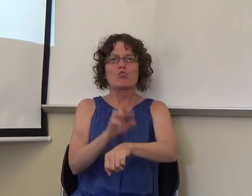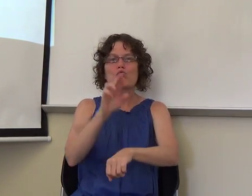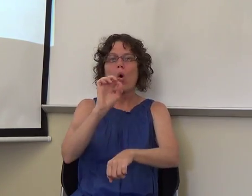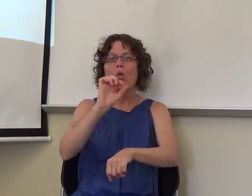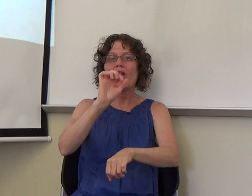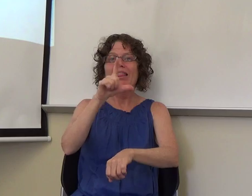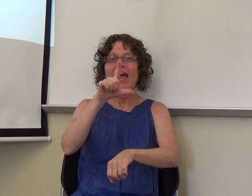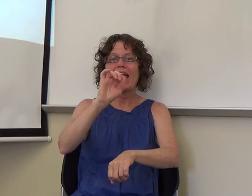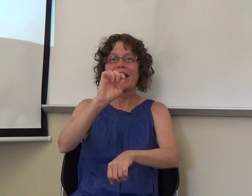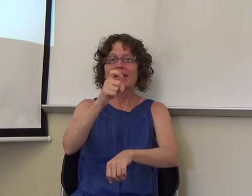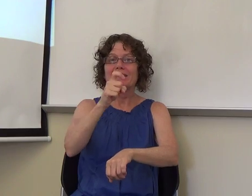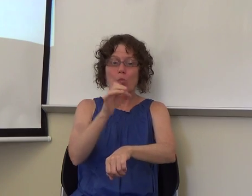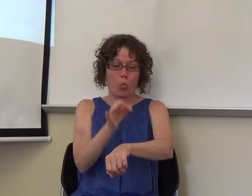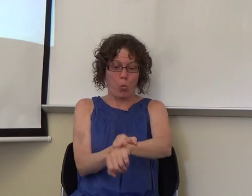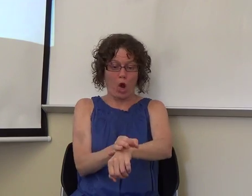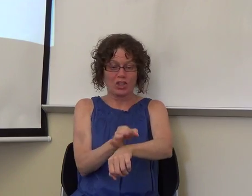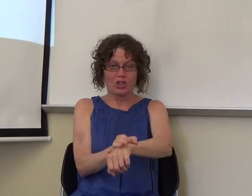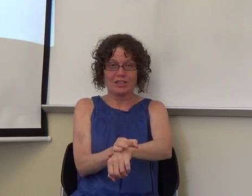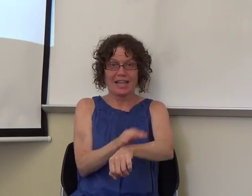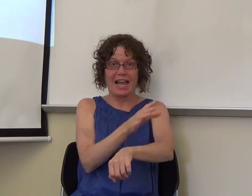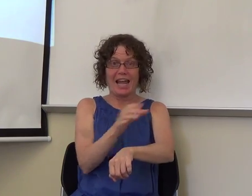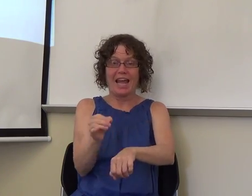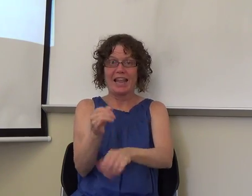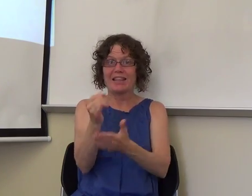Rolex watches and the designer